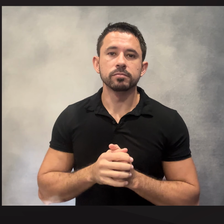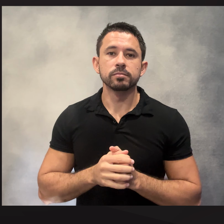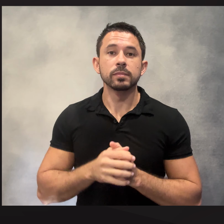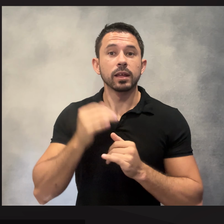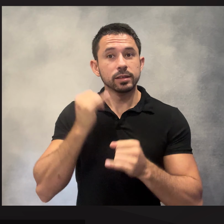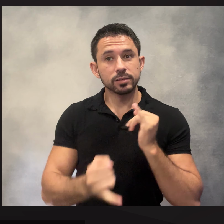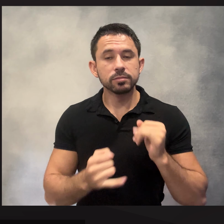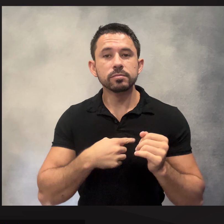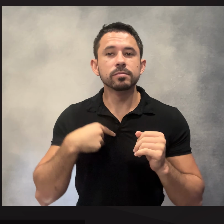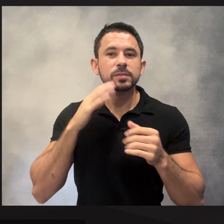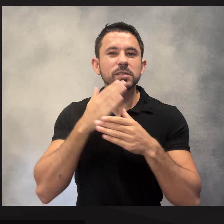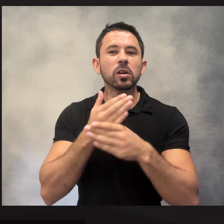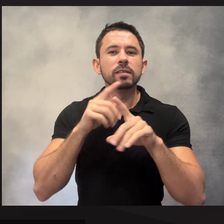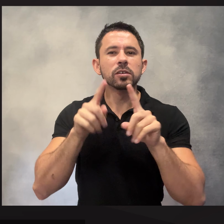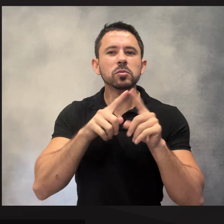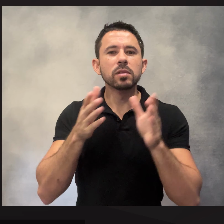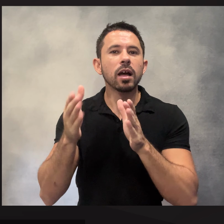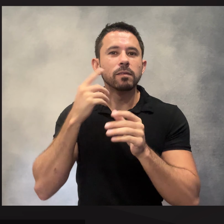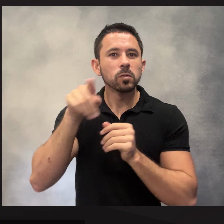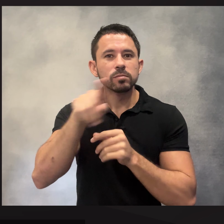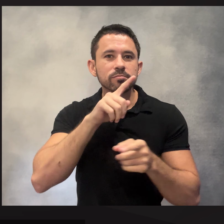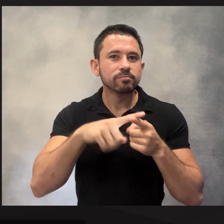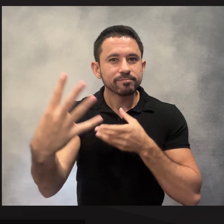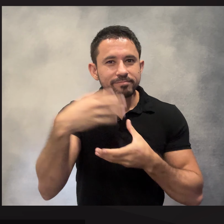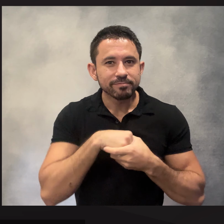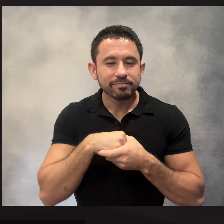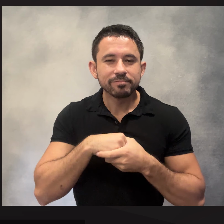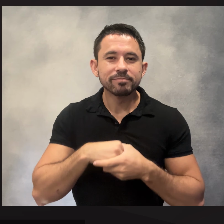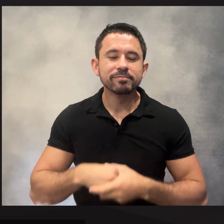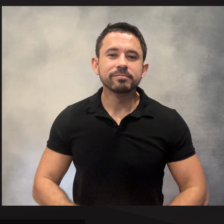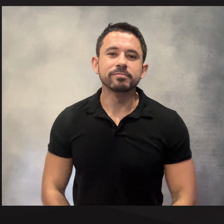And lastly, we'll share ways for you to stay involved.